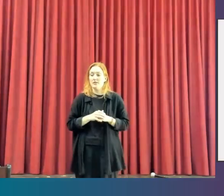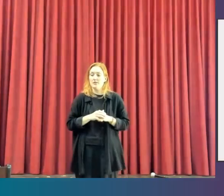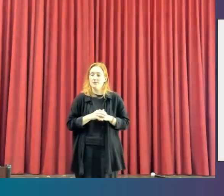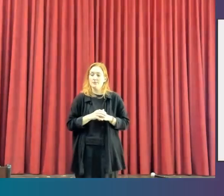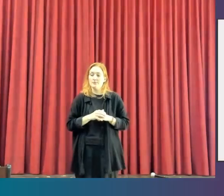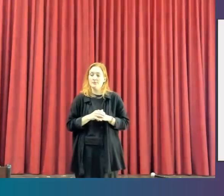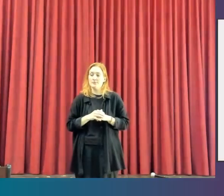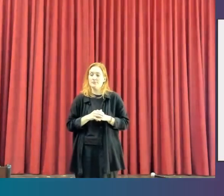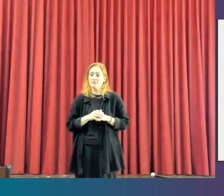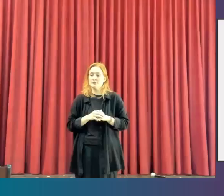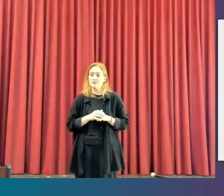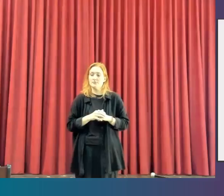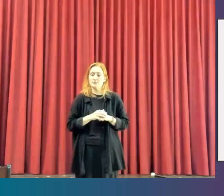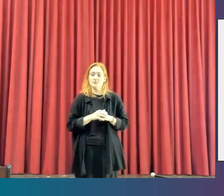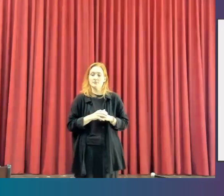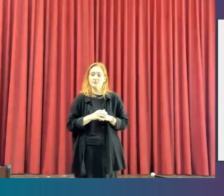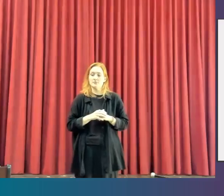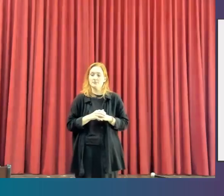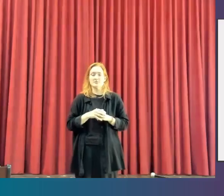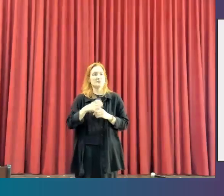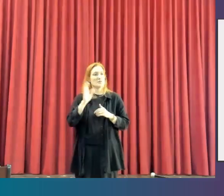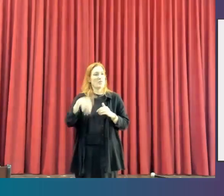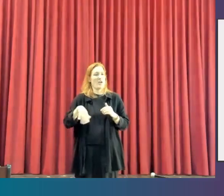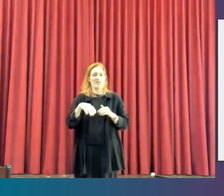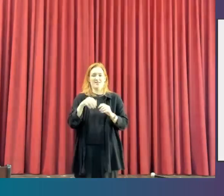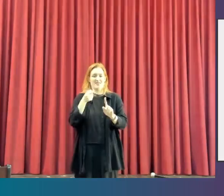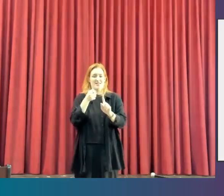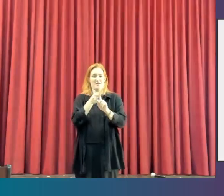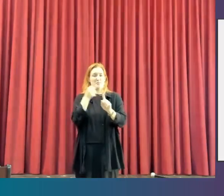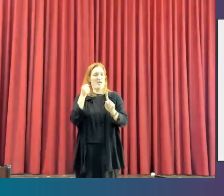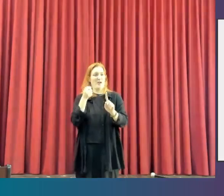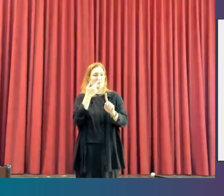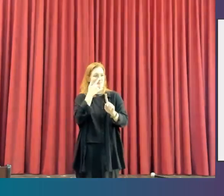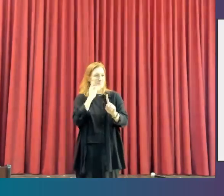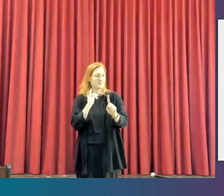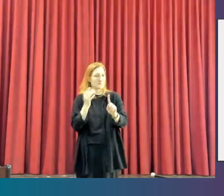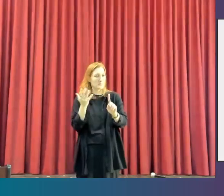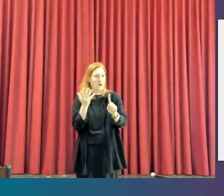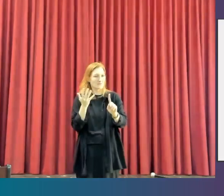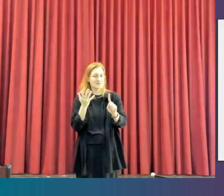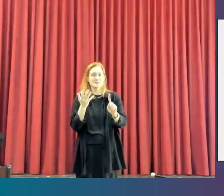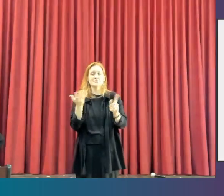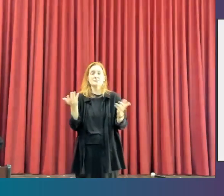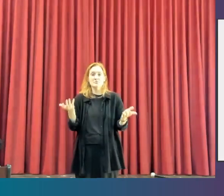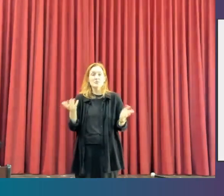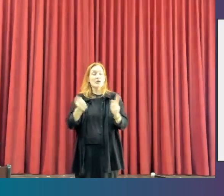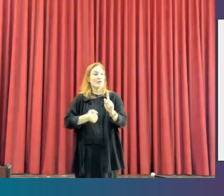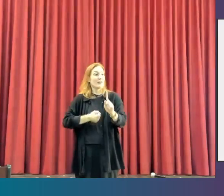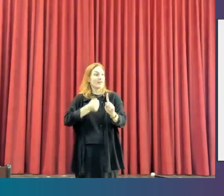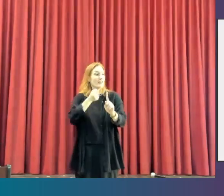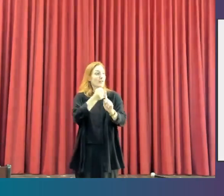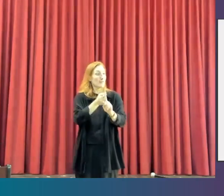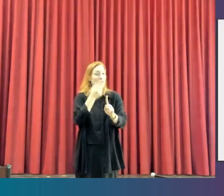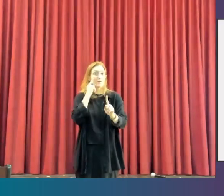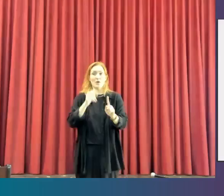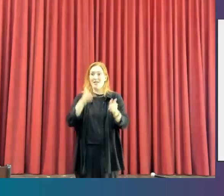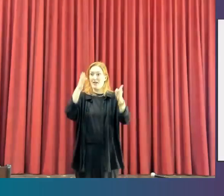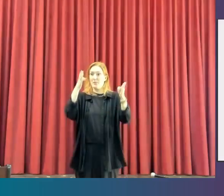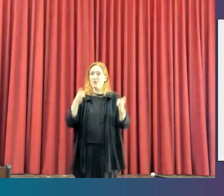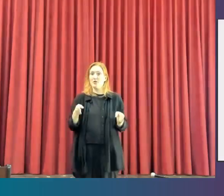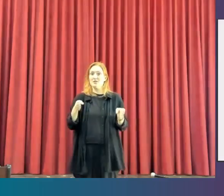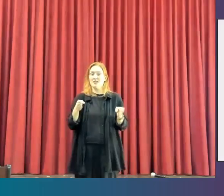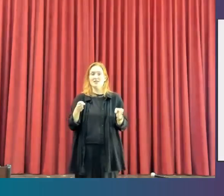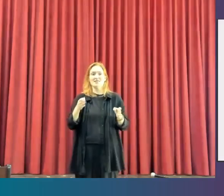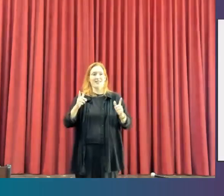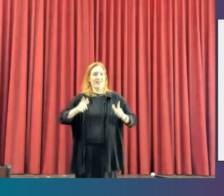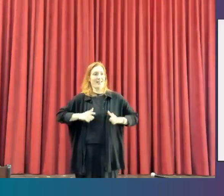So disability is defined by impact, and specifically the impact that it has on someone's major